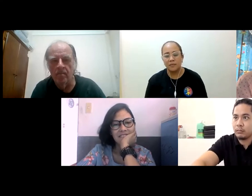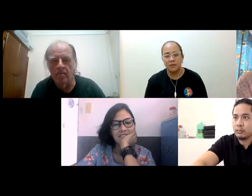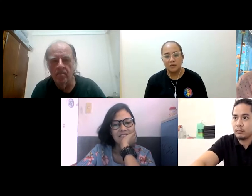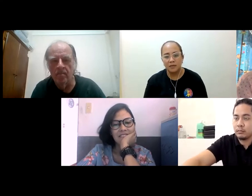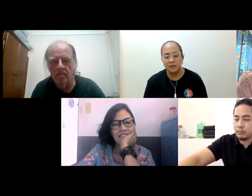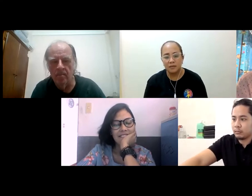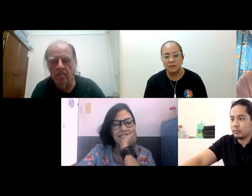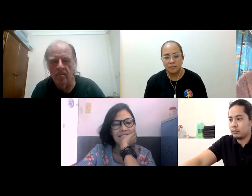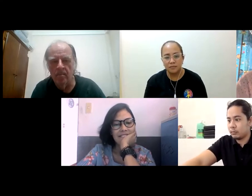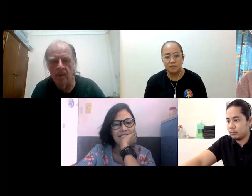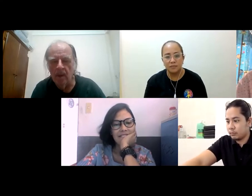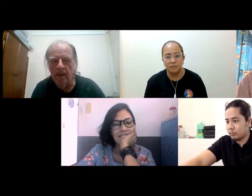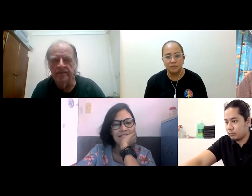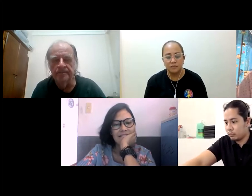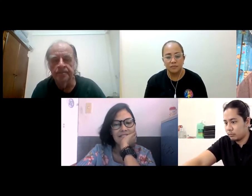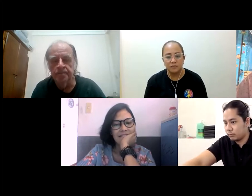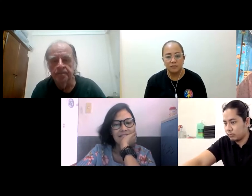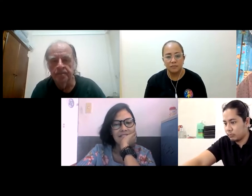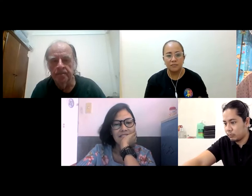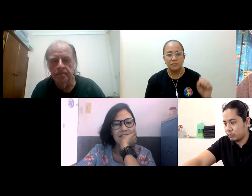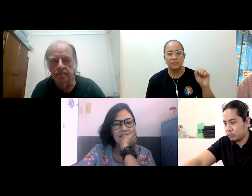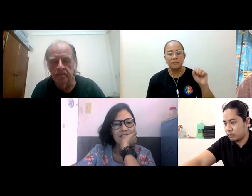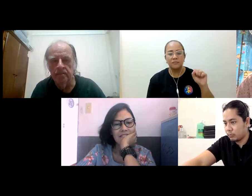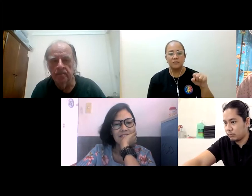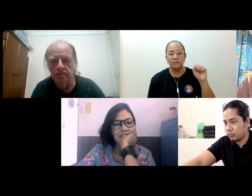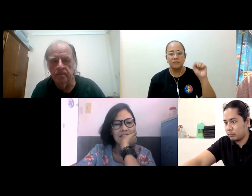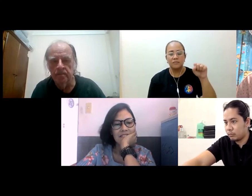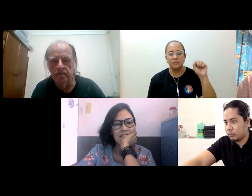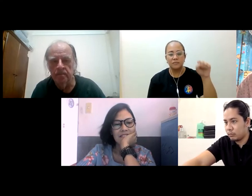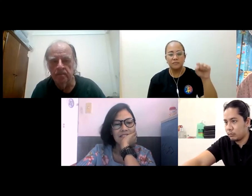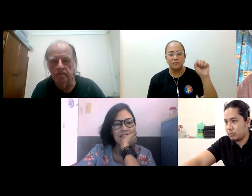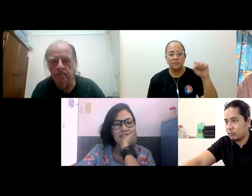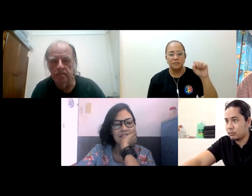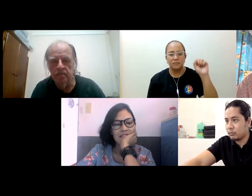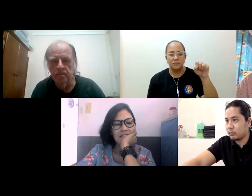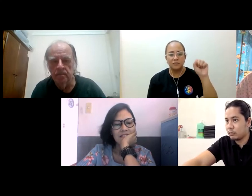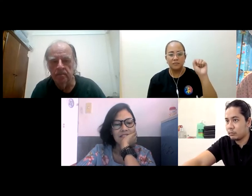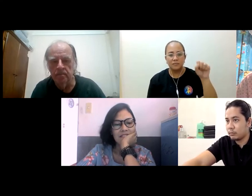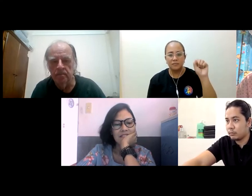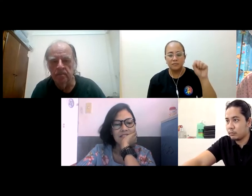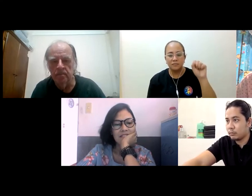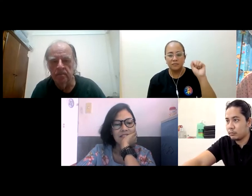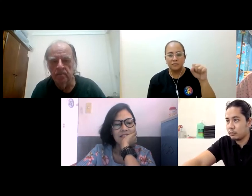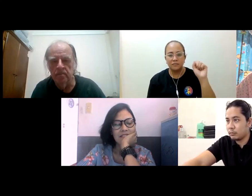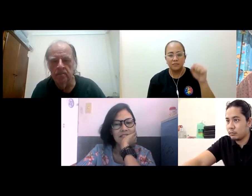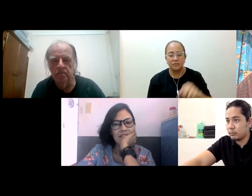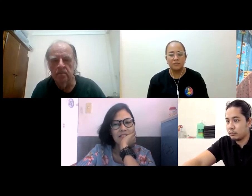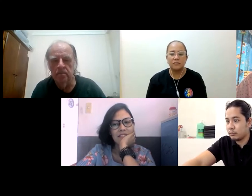non-spread to spread. yes. Close to open. Okay, I didn't get that either.